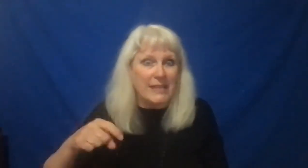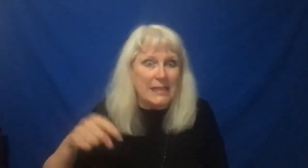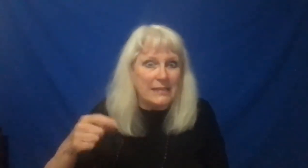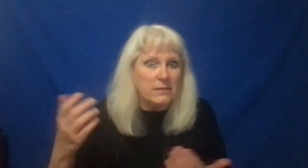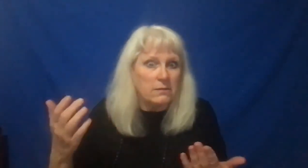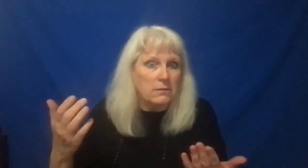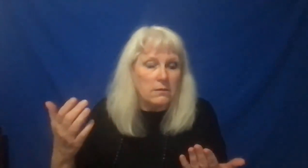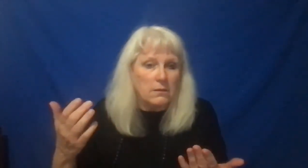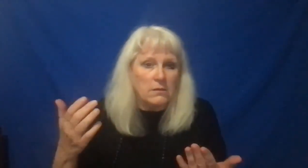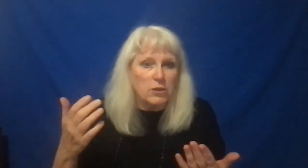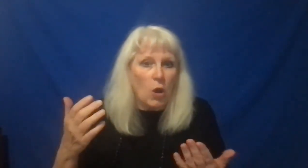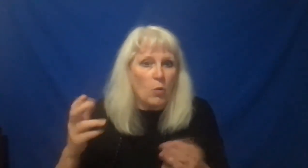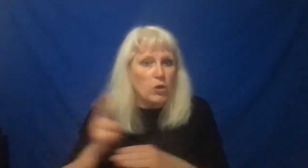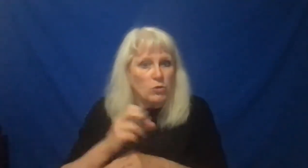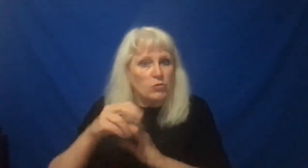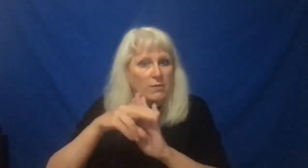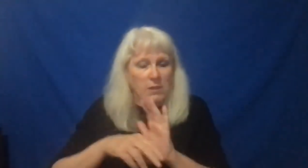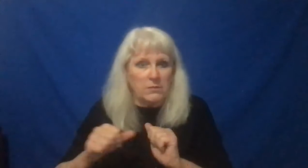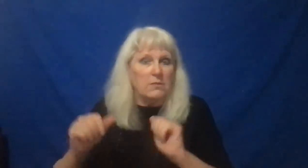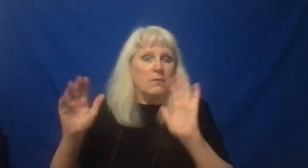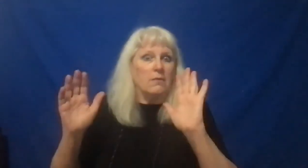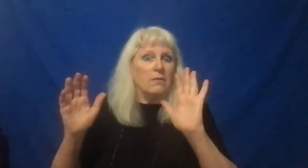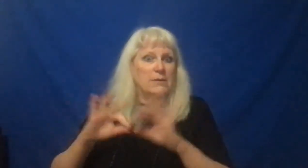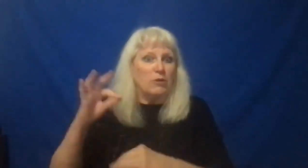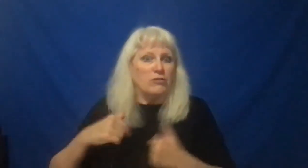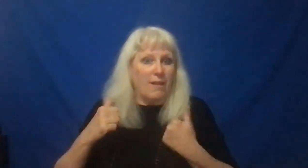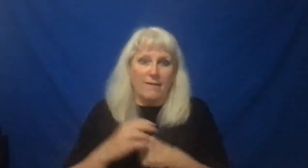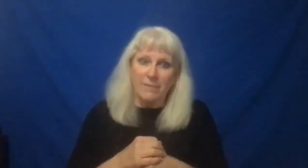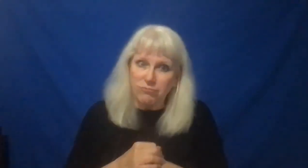So the 12-step work